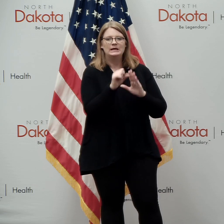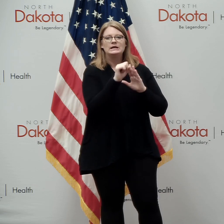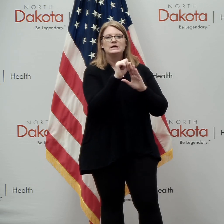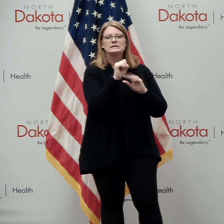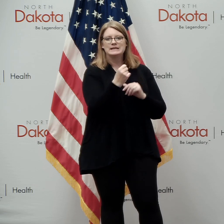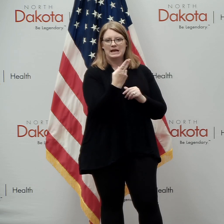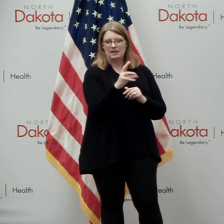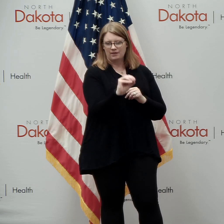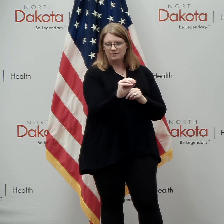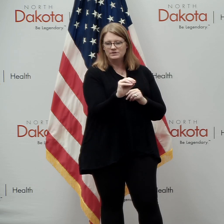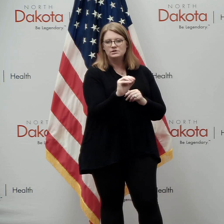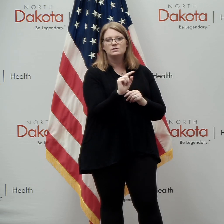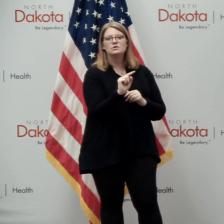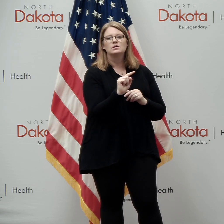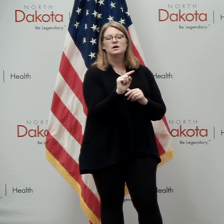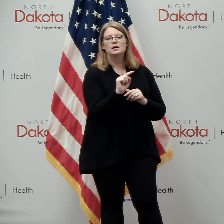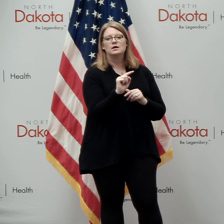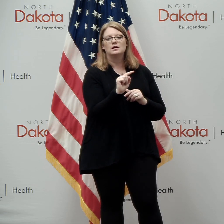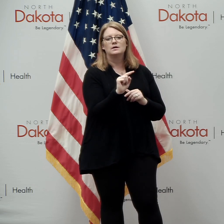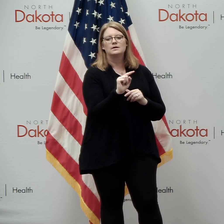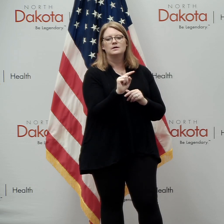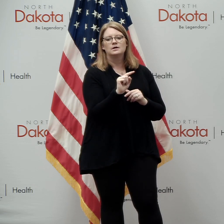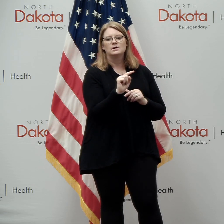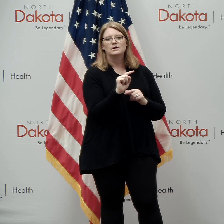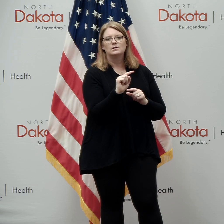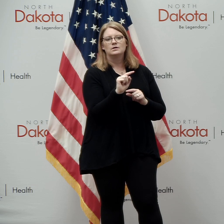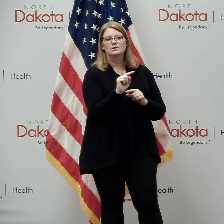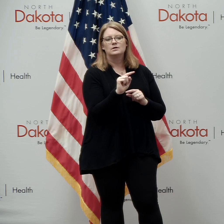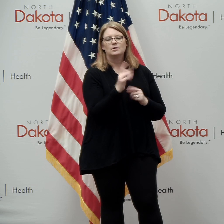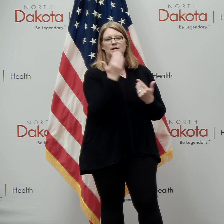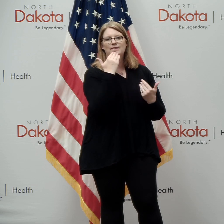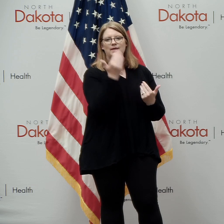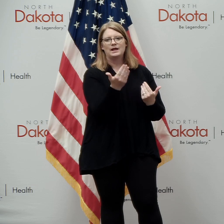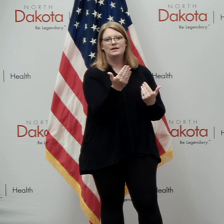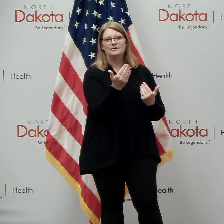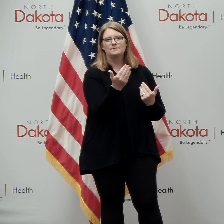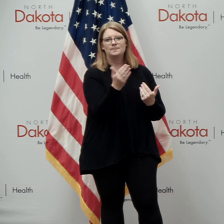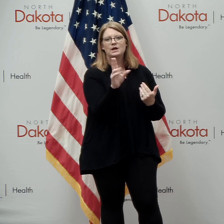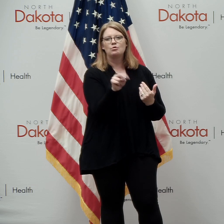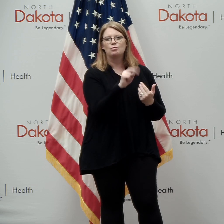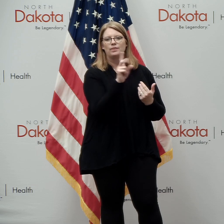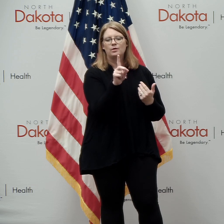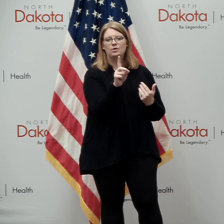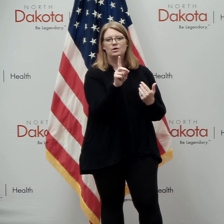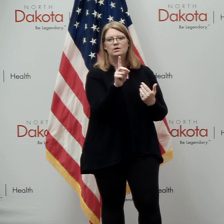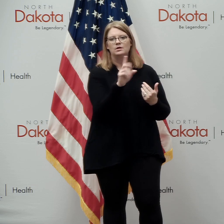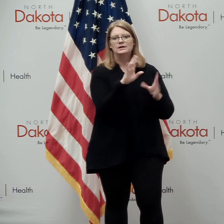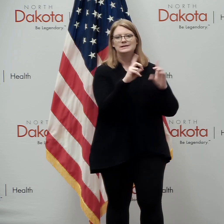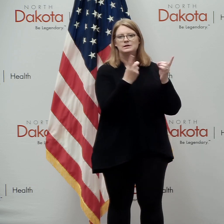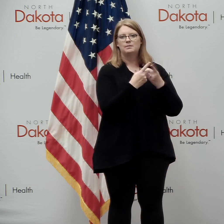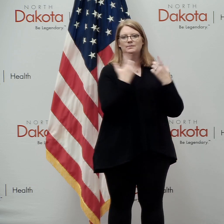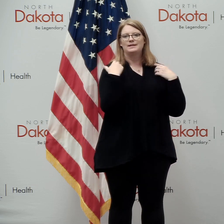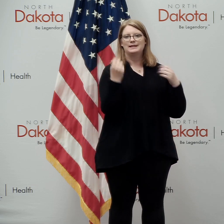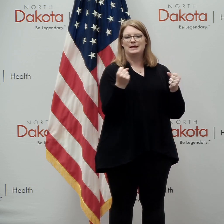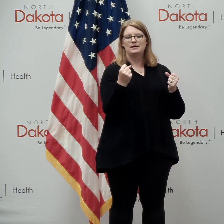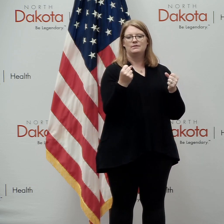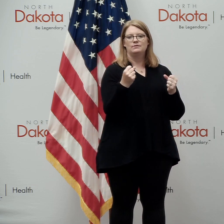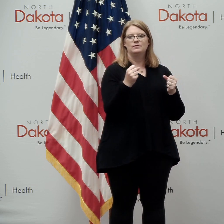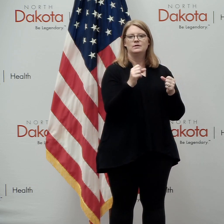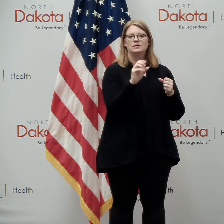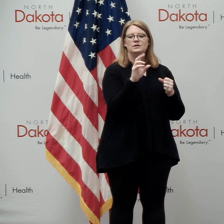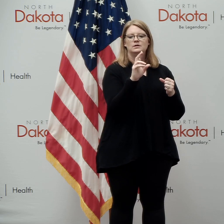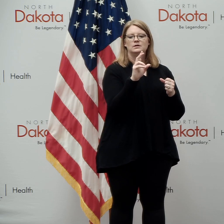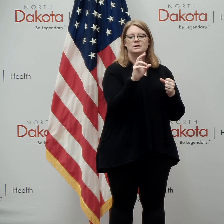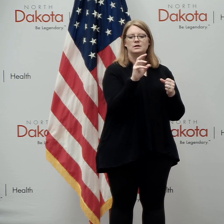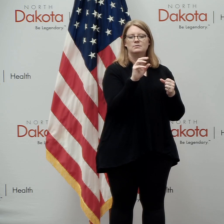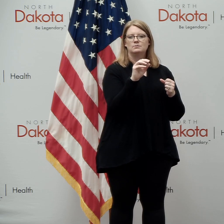until Dr. Mariani joins the health department on September 14th. I want to thank our North Dakota Department of Health Chief of Staff, Dirk